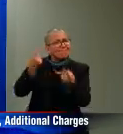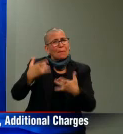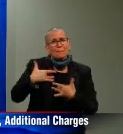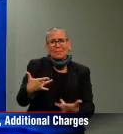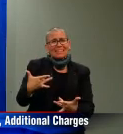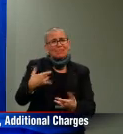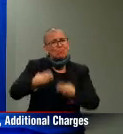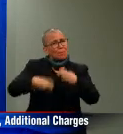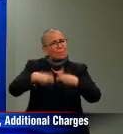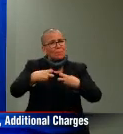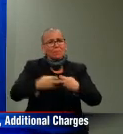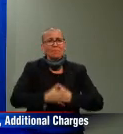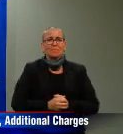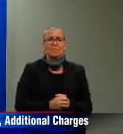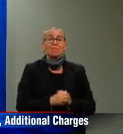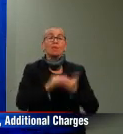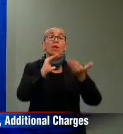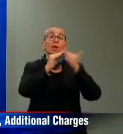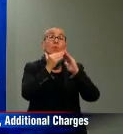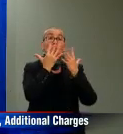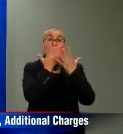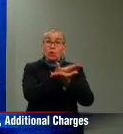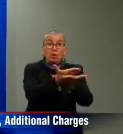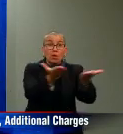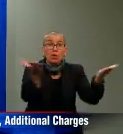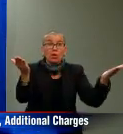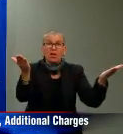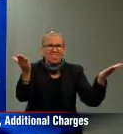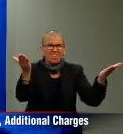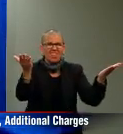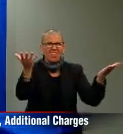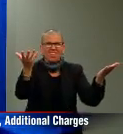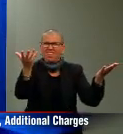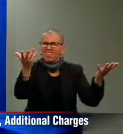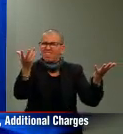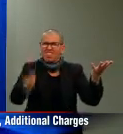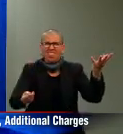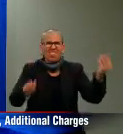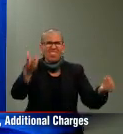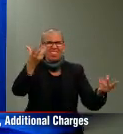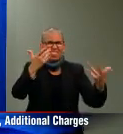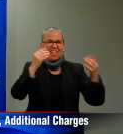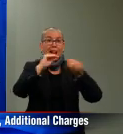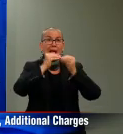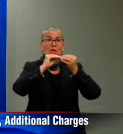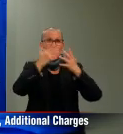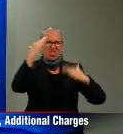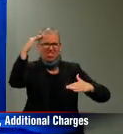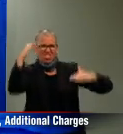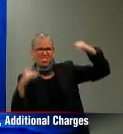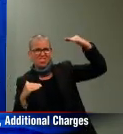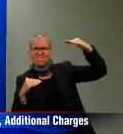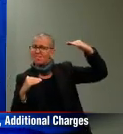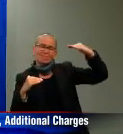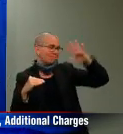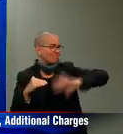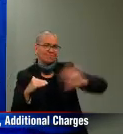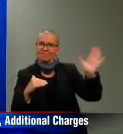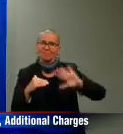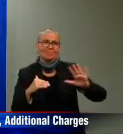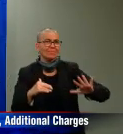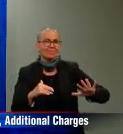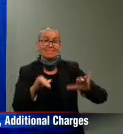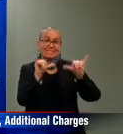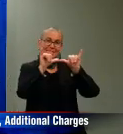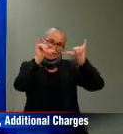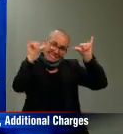in communities of color, in black communities in our schools. No, we don't. We have an opportunity gap and an achievement gap in the entire system. If somebody's